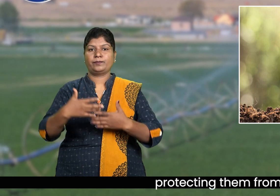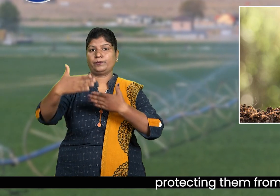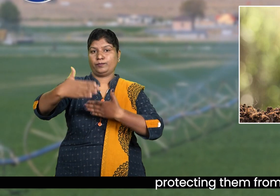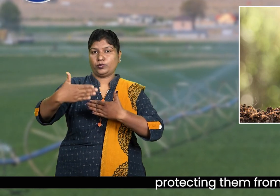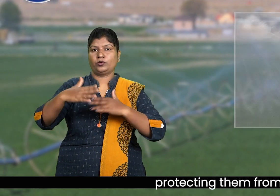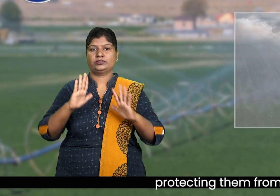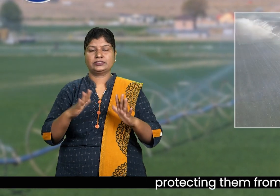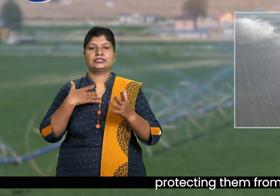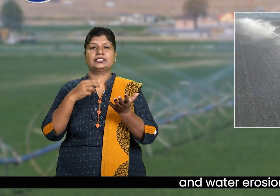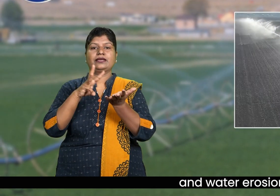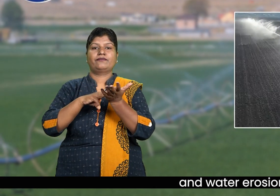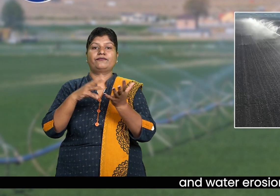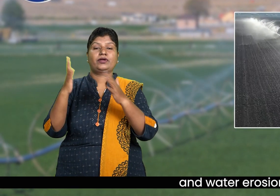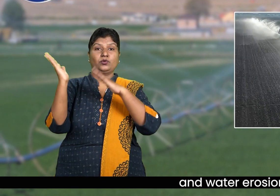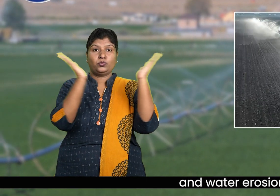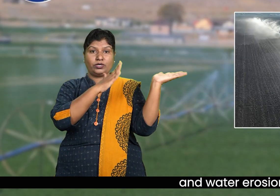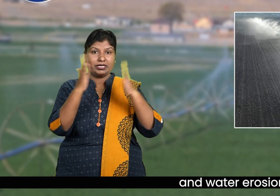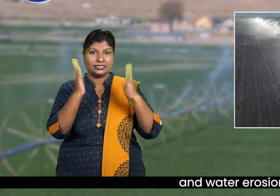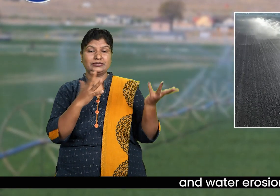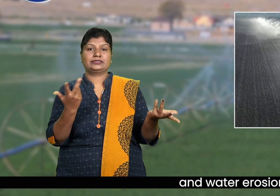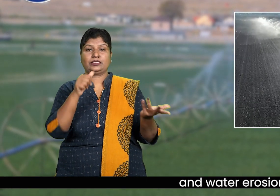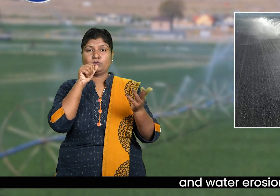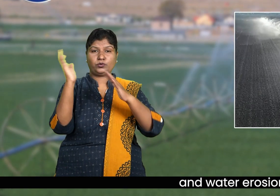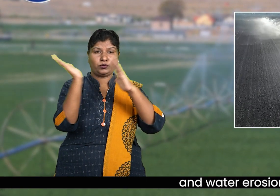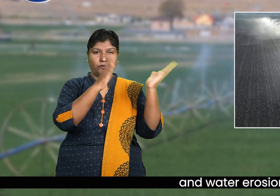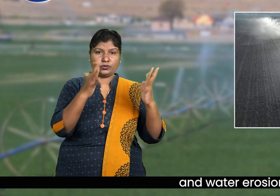protecting them from wind and water erosion,